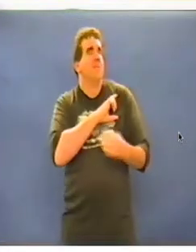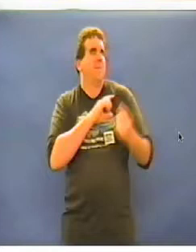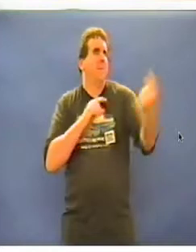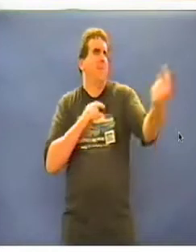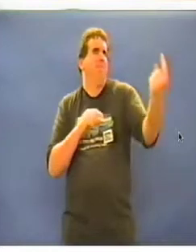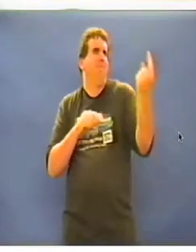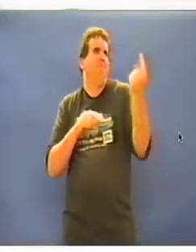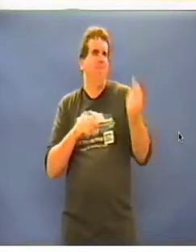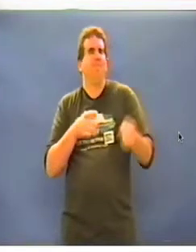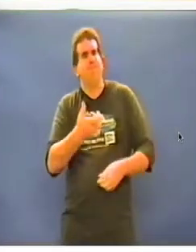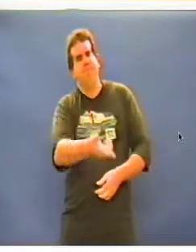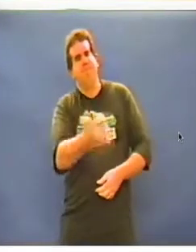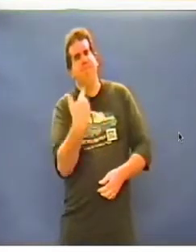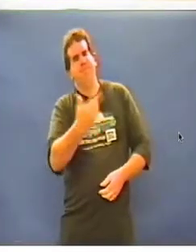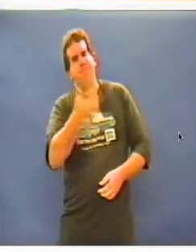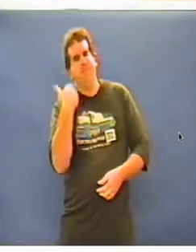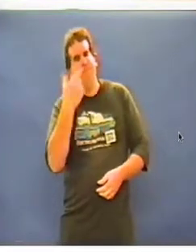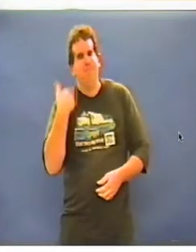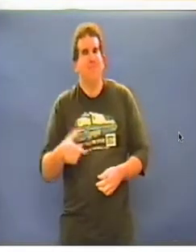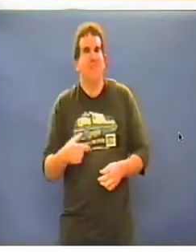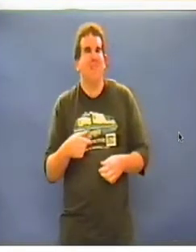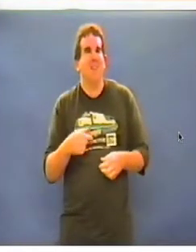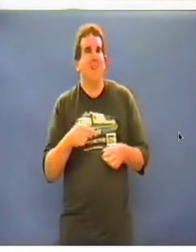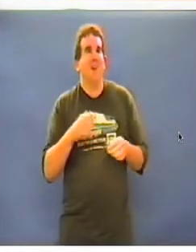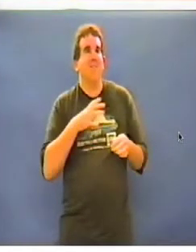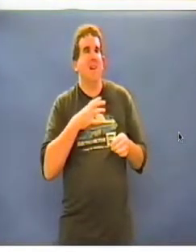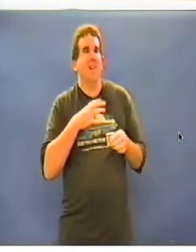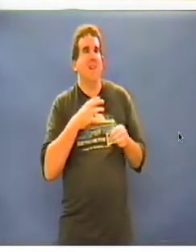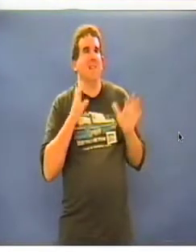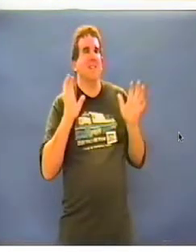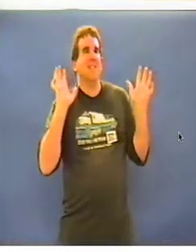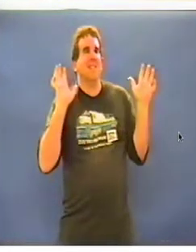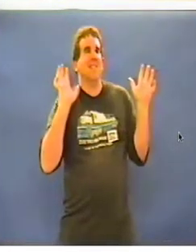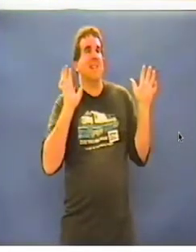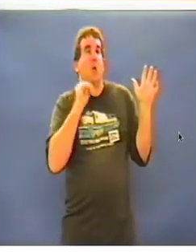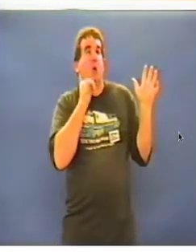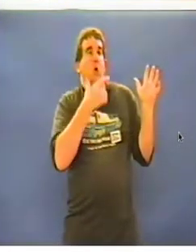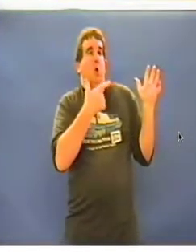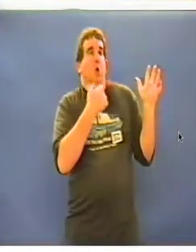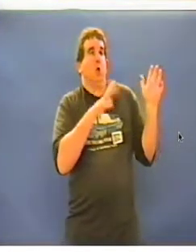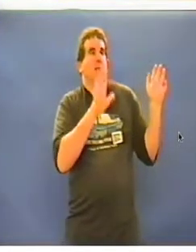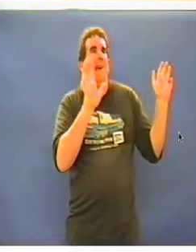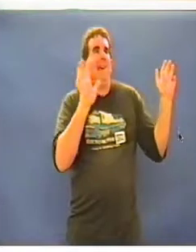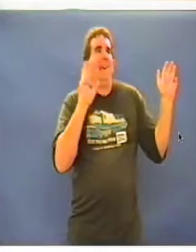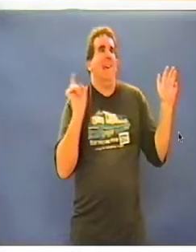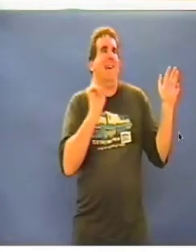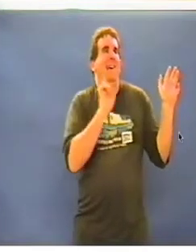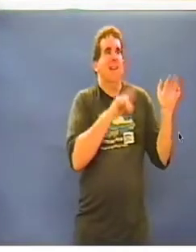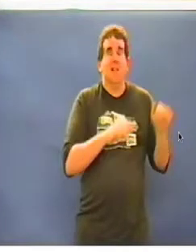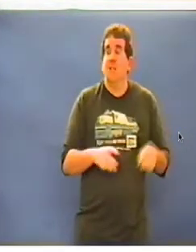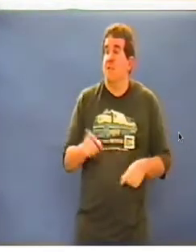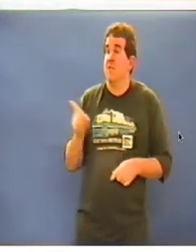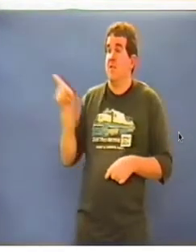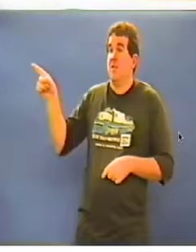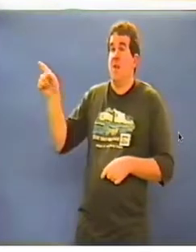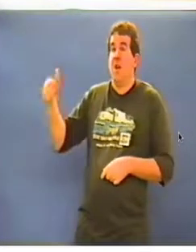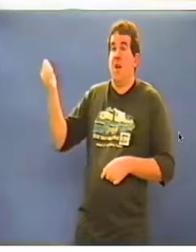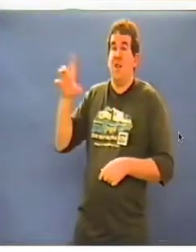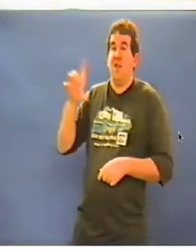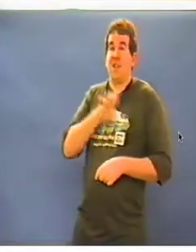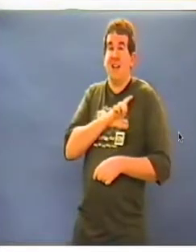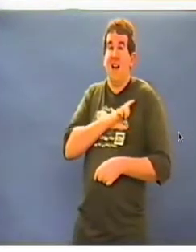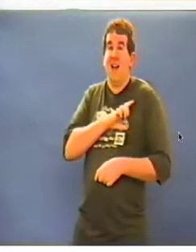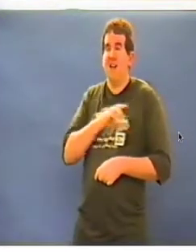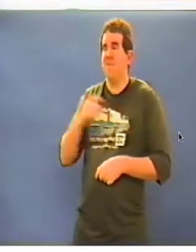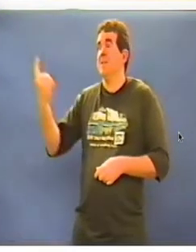vehicles surrounding me and my car, and um so then I get out of the car and I